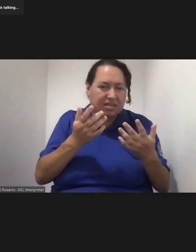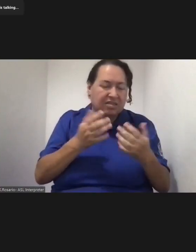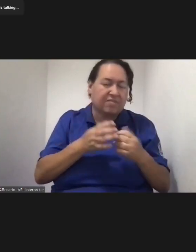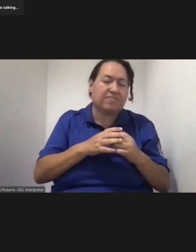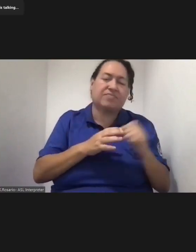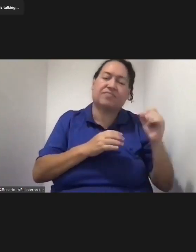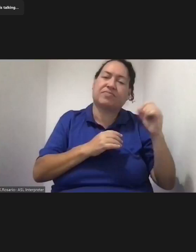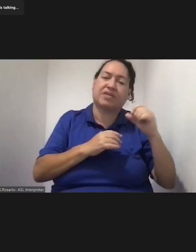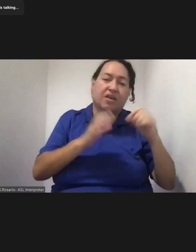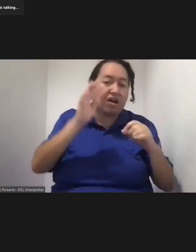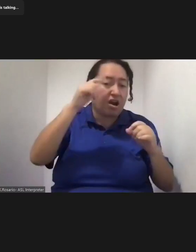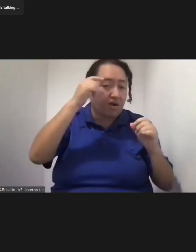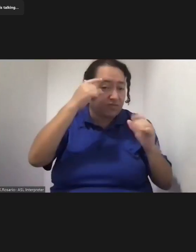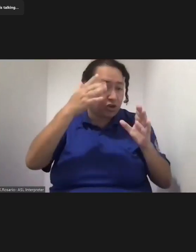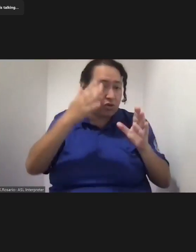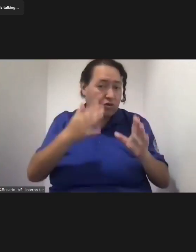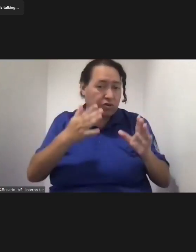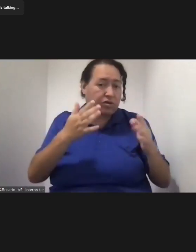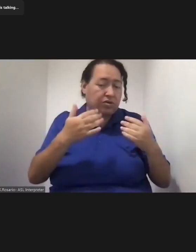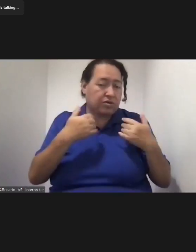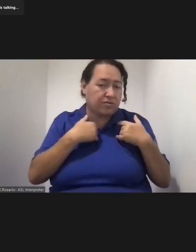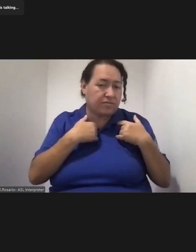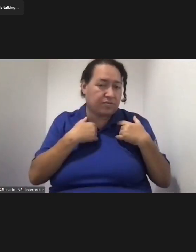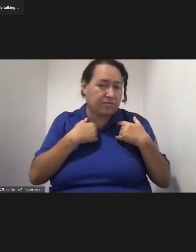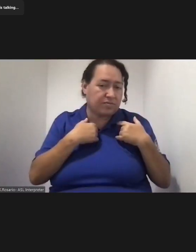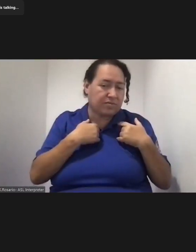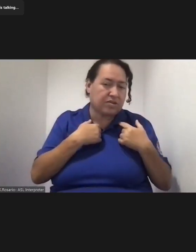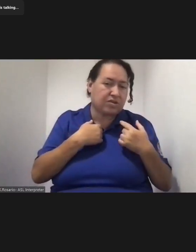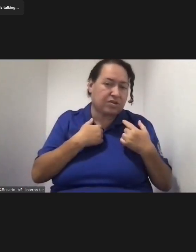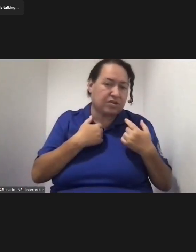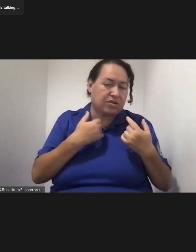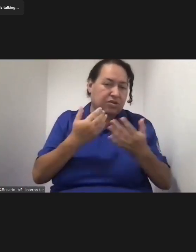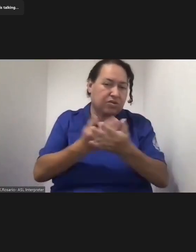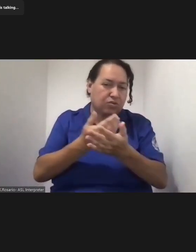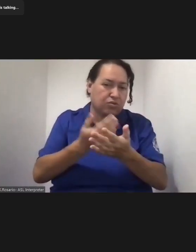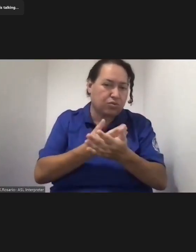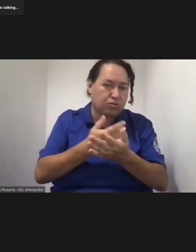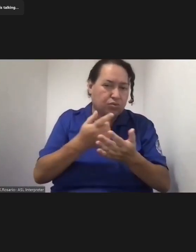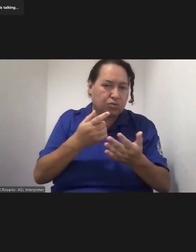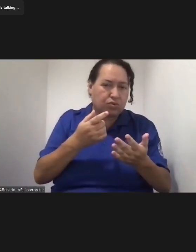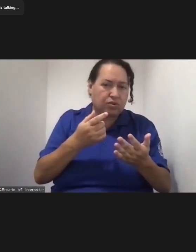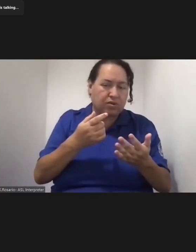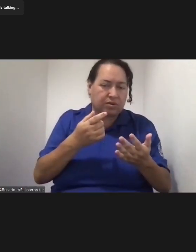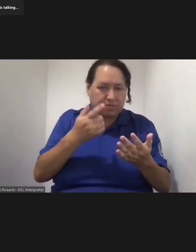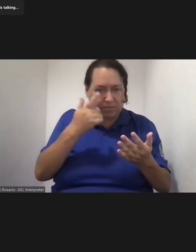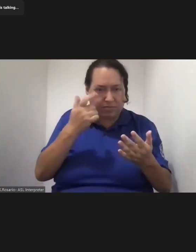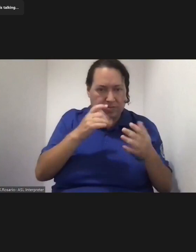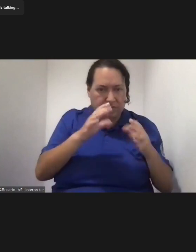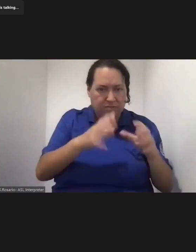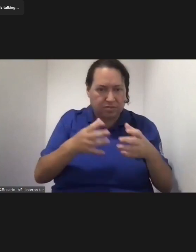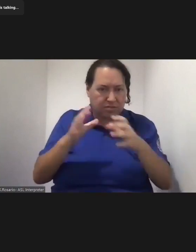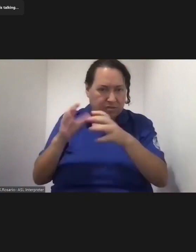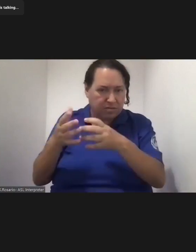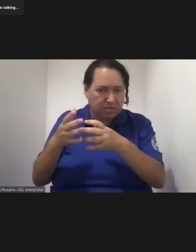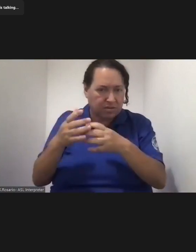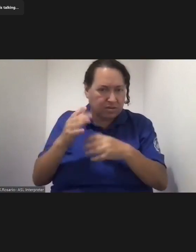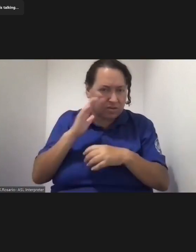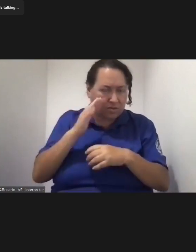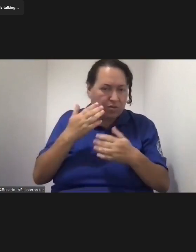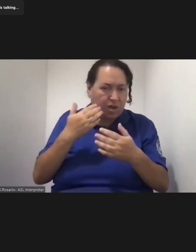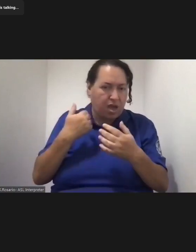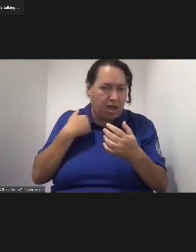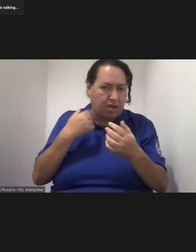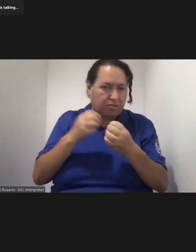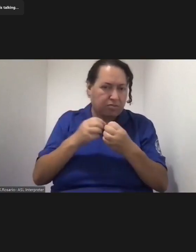Governor, given the emergence of these two new clusters, are you considering the temporary reinstatement of some restrictions that have been